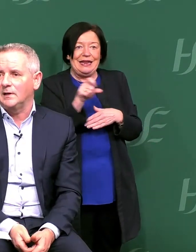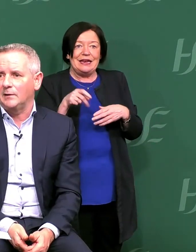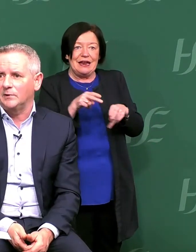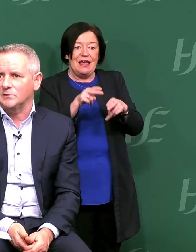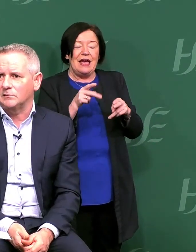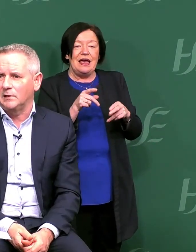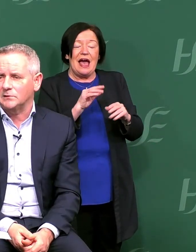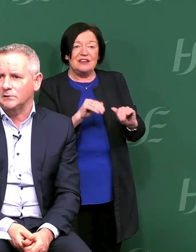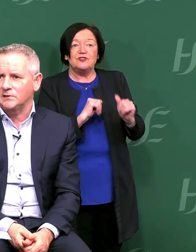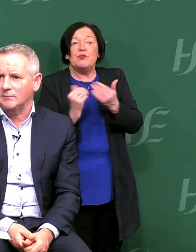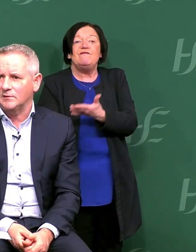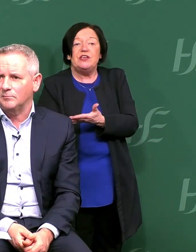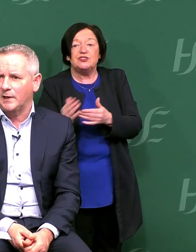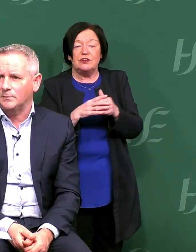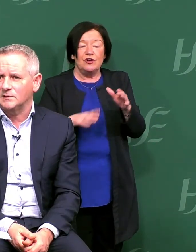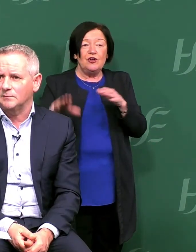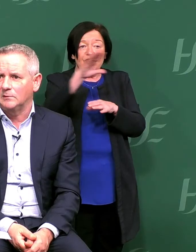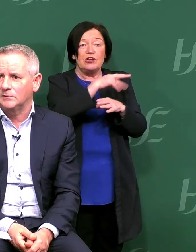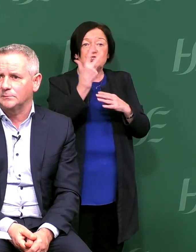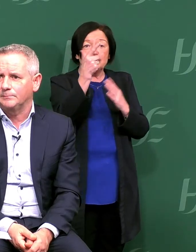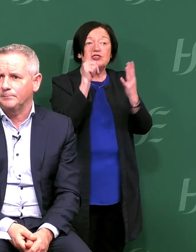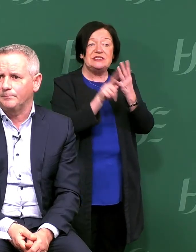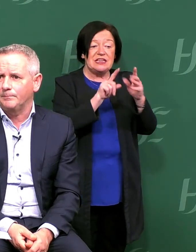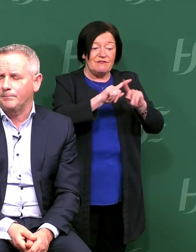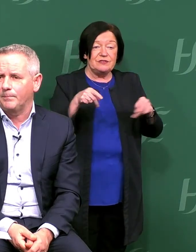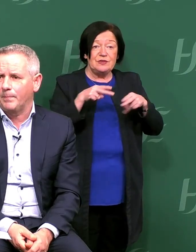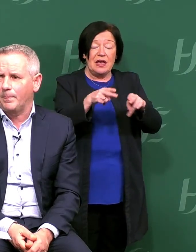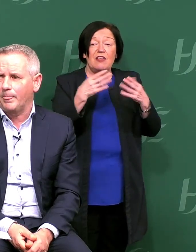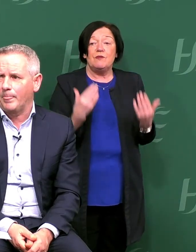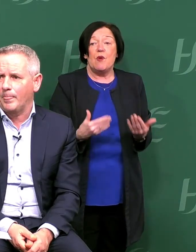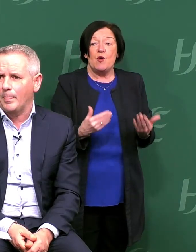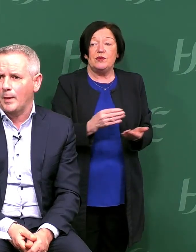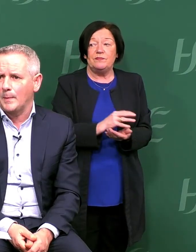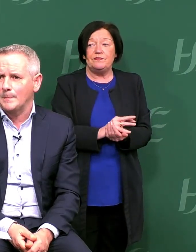revision with us across 37 different pathways at the moment.